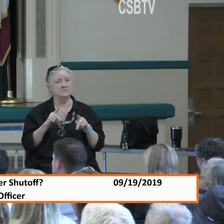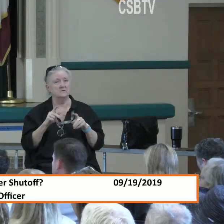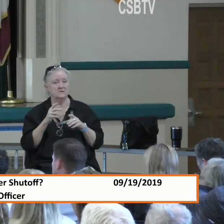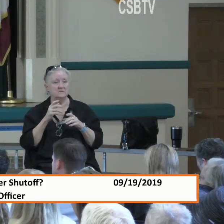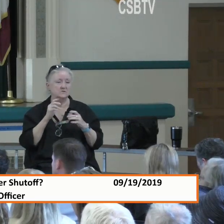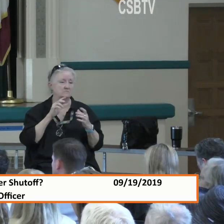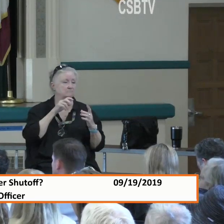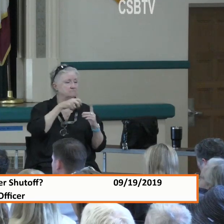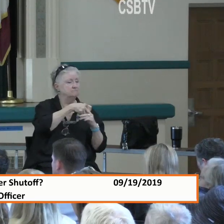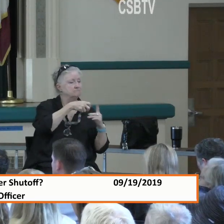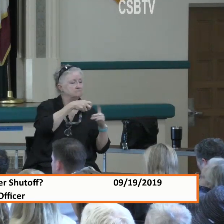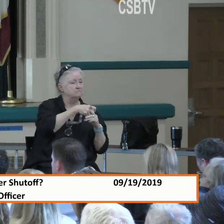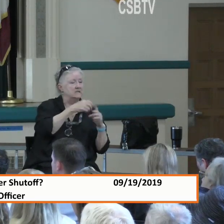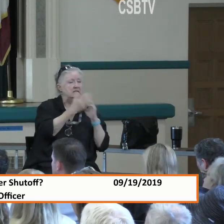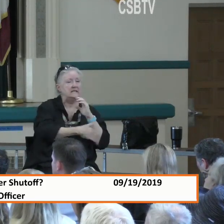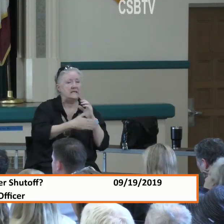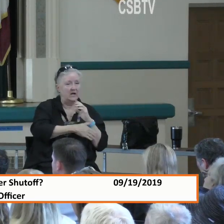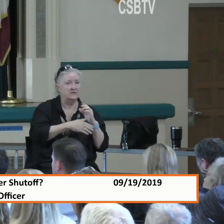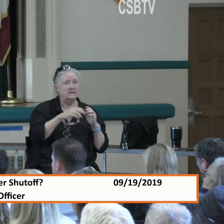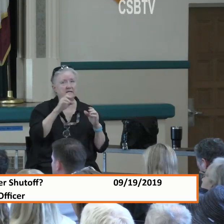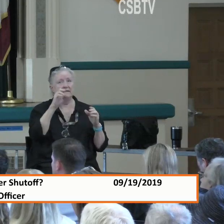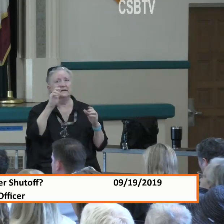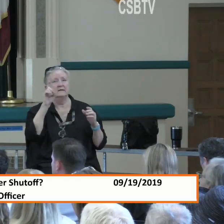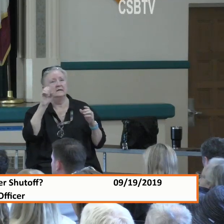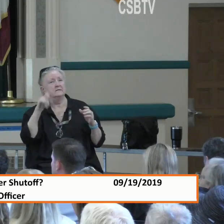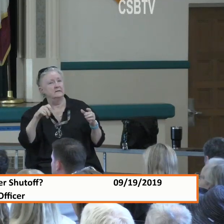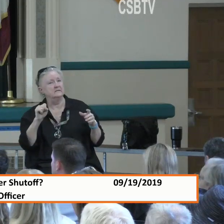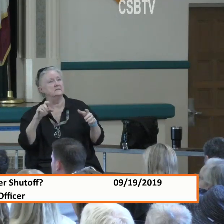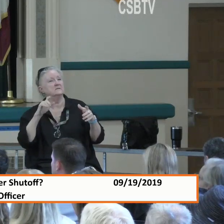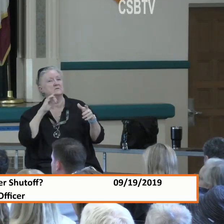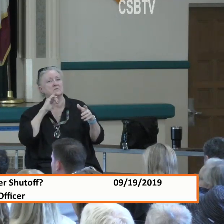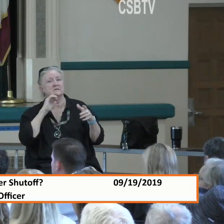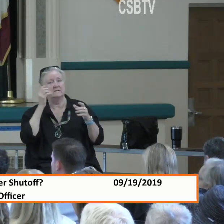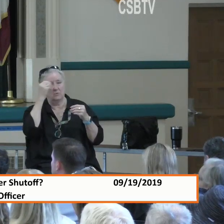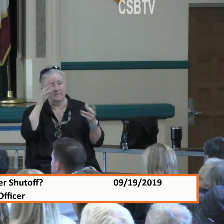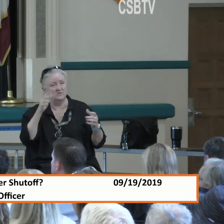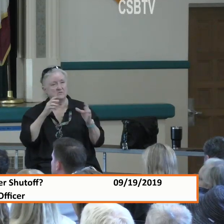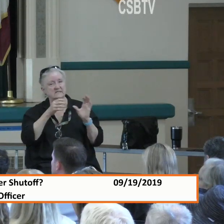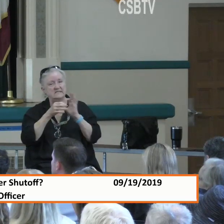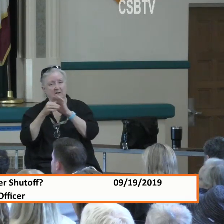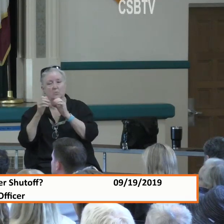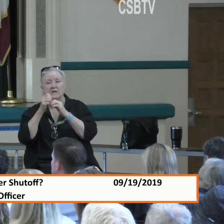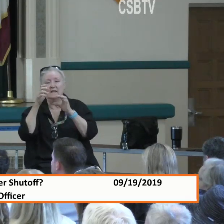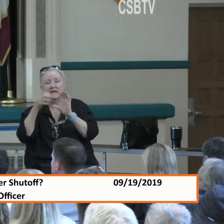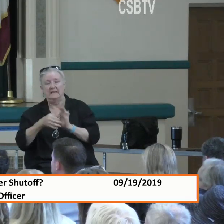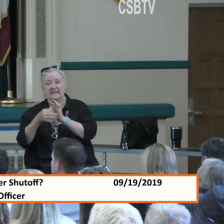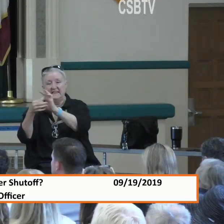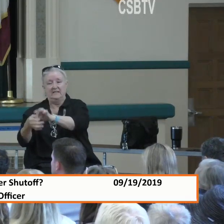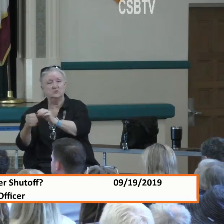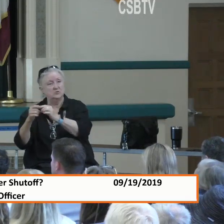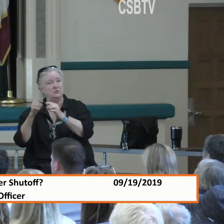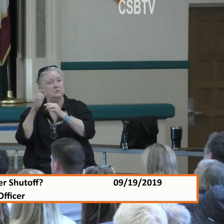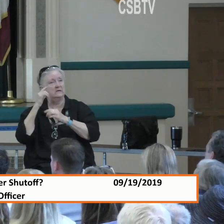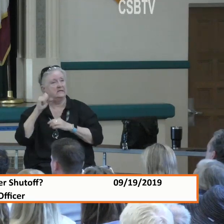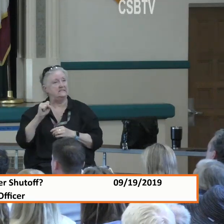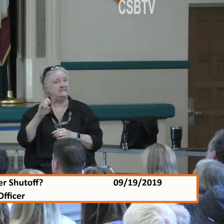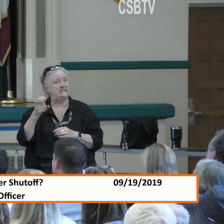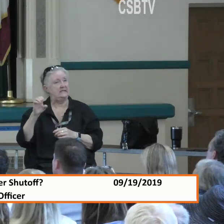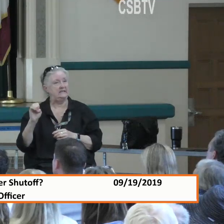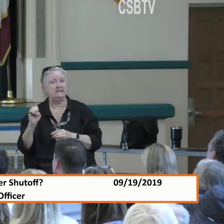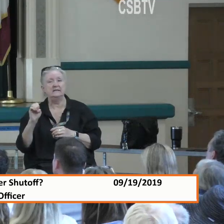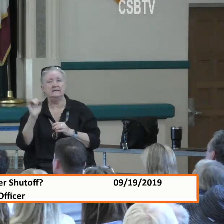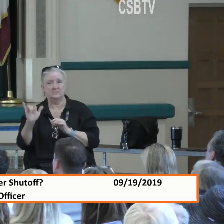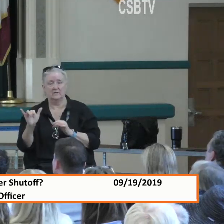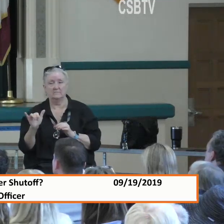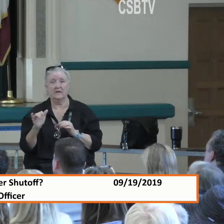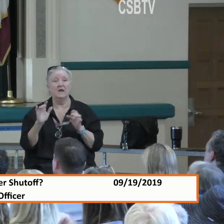county's PSPS informational site with links over to Southern California Edison as well. In